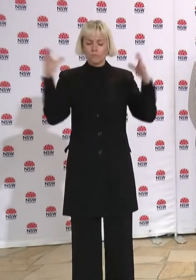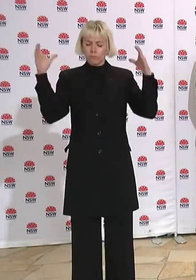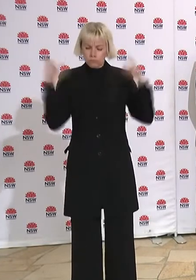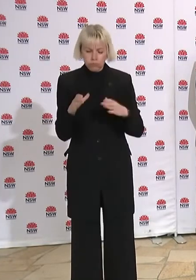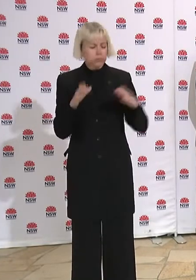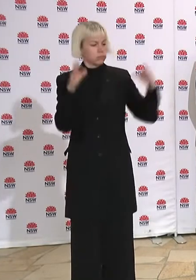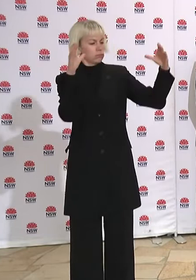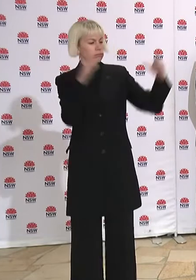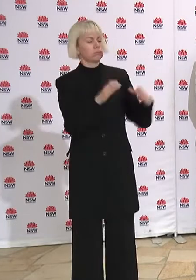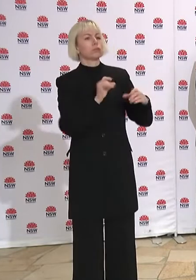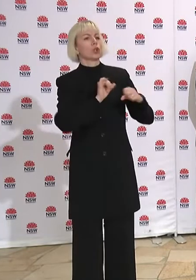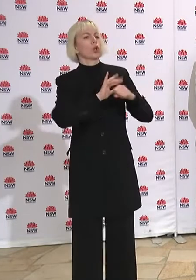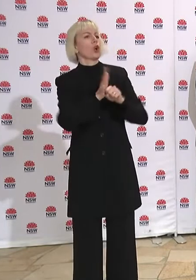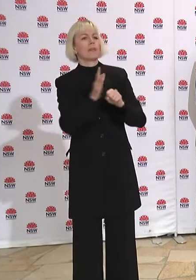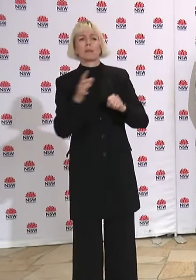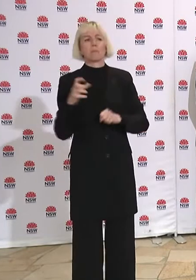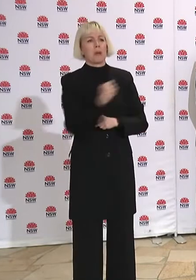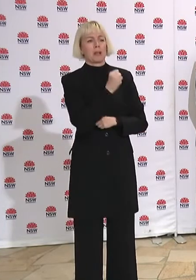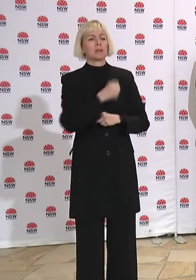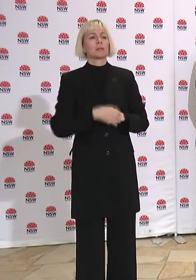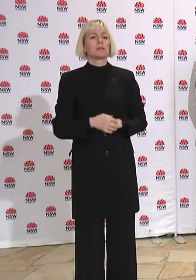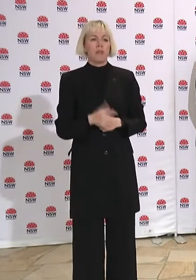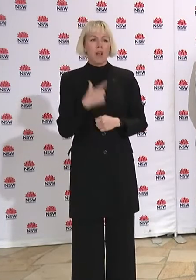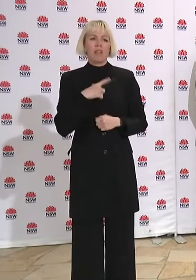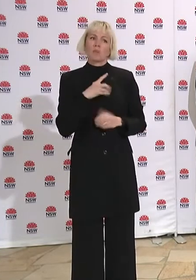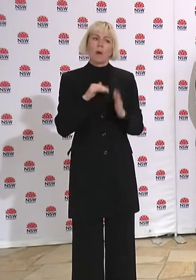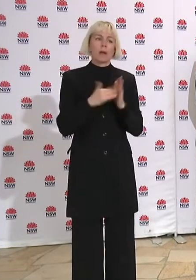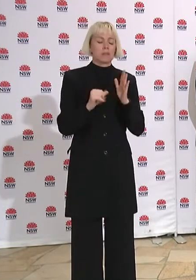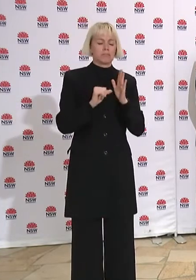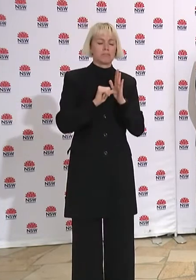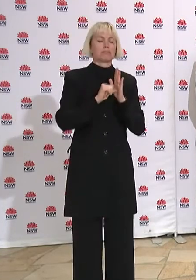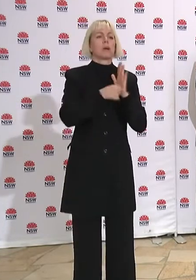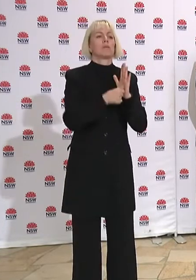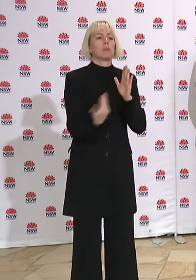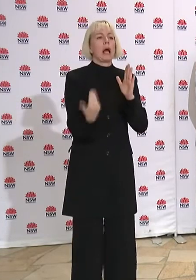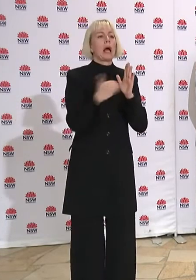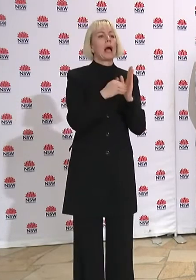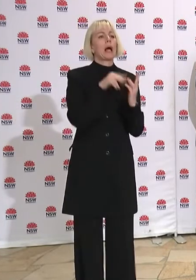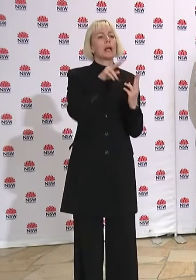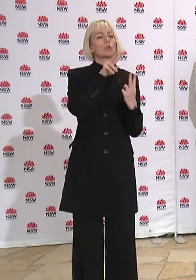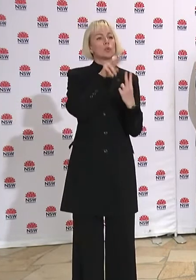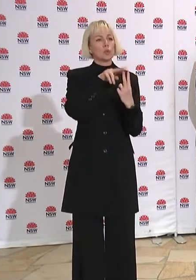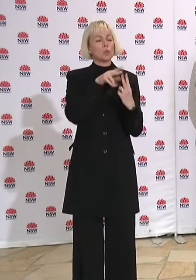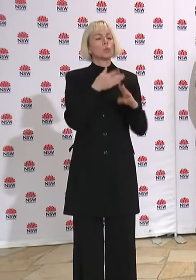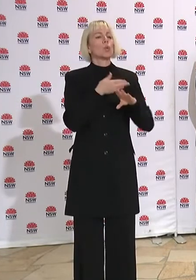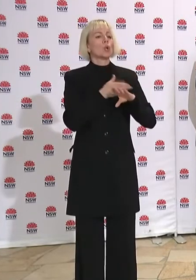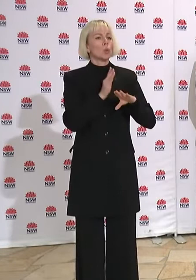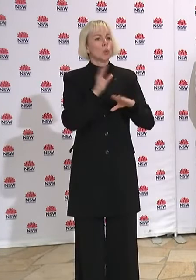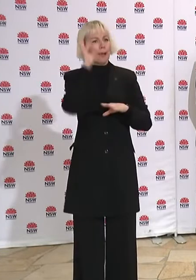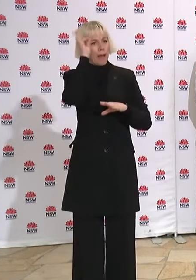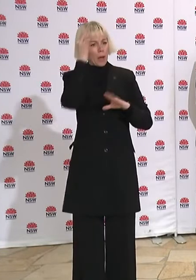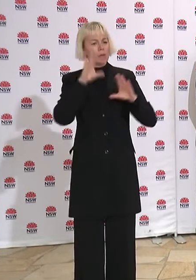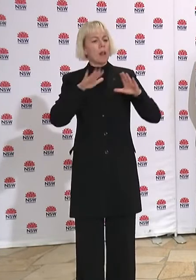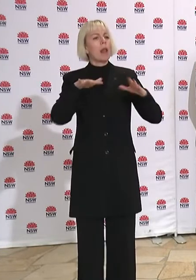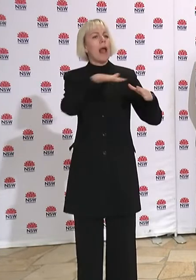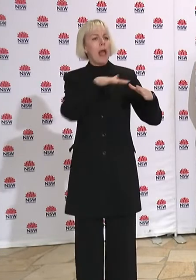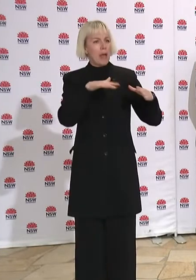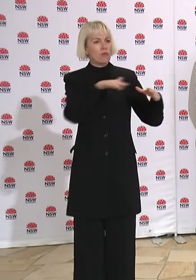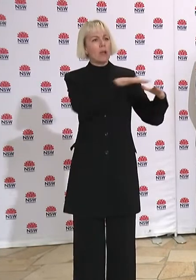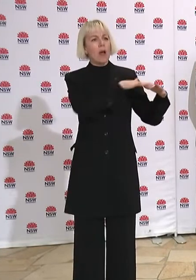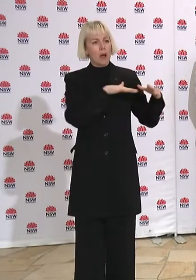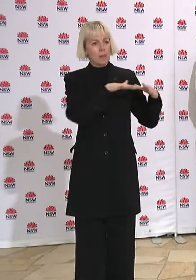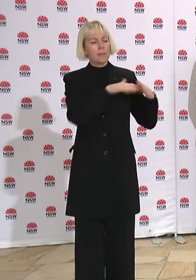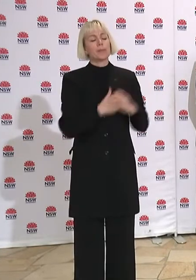Chant's advice this morning, taken these additional measures. Now, can I stress deeply that we really